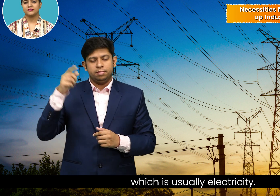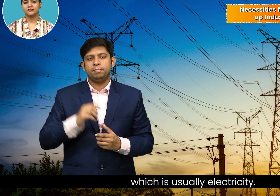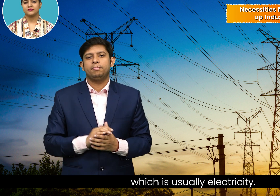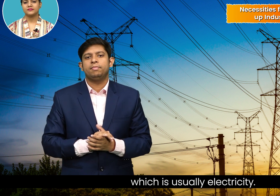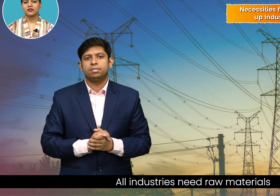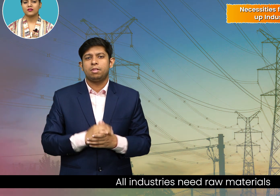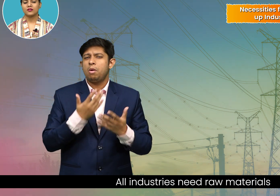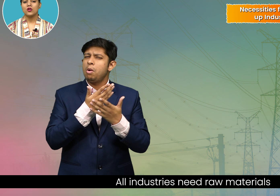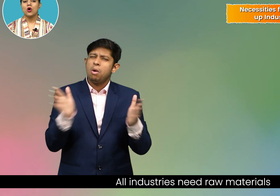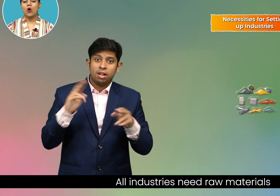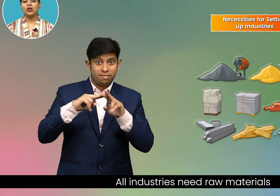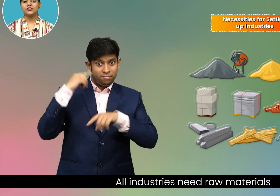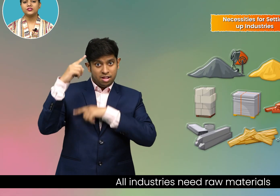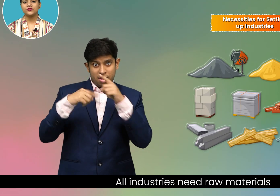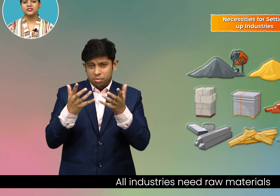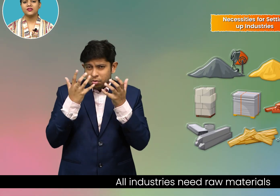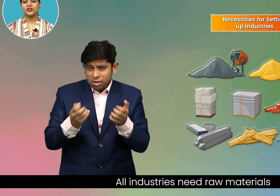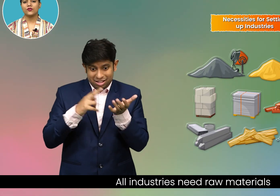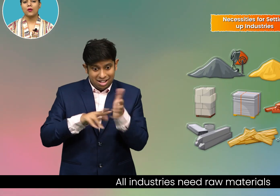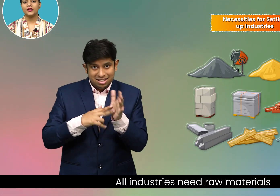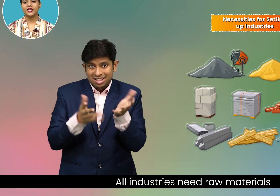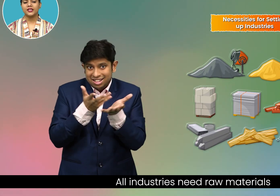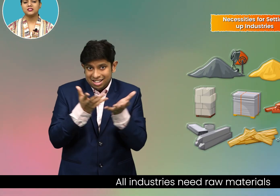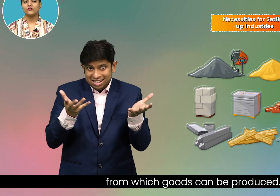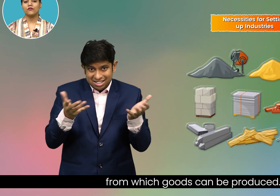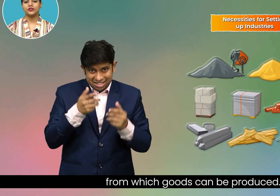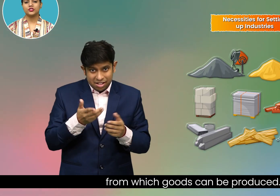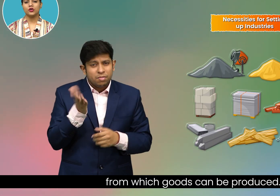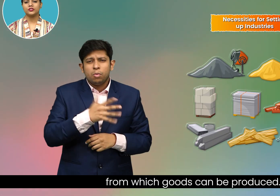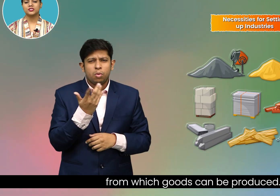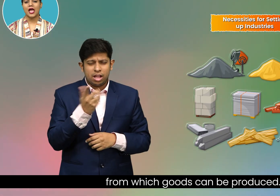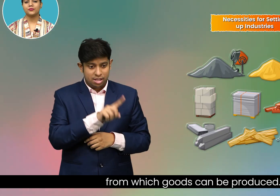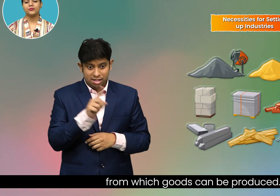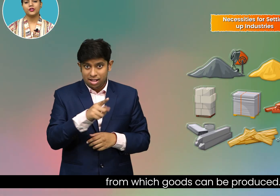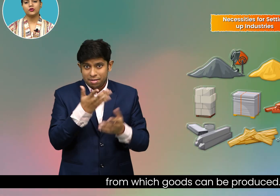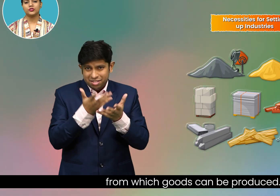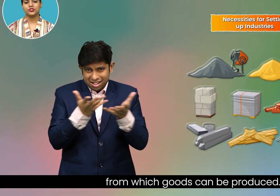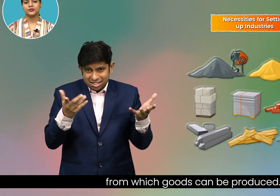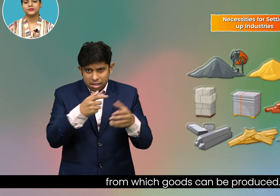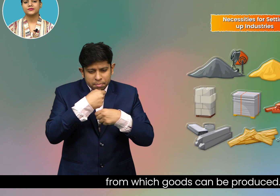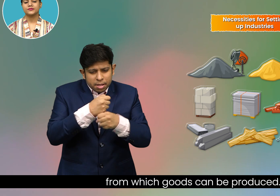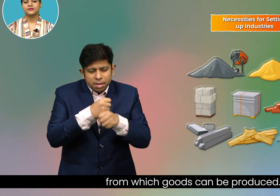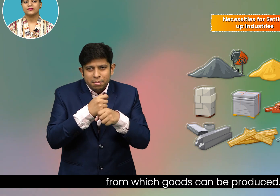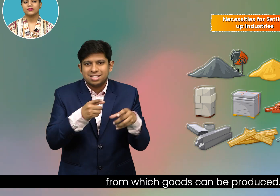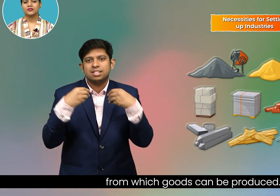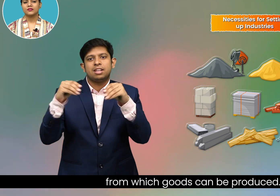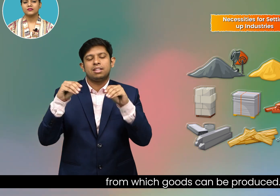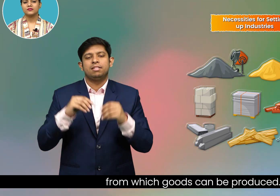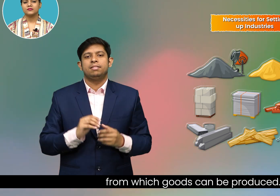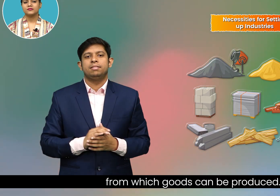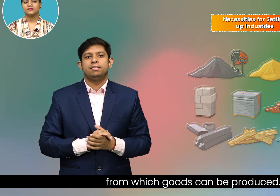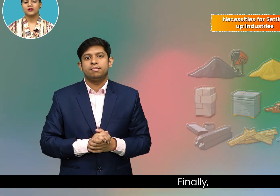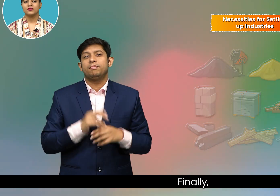electricity. All industries need raw materials from which goods can be produced.